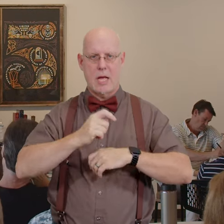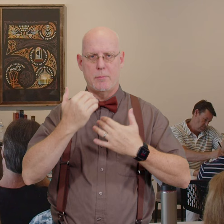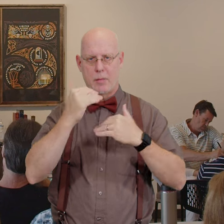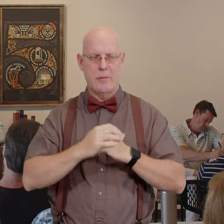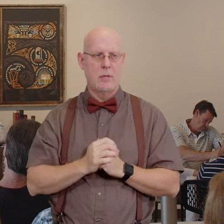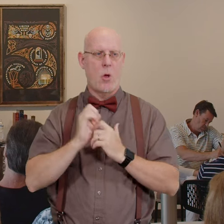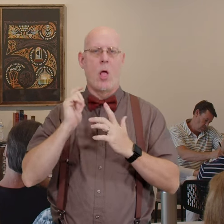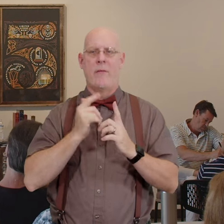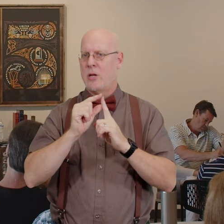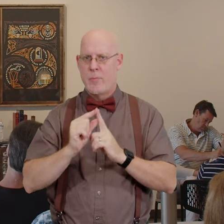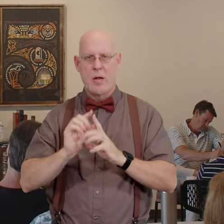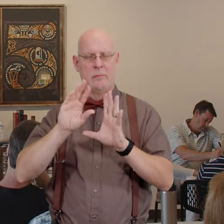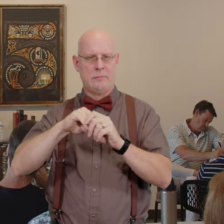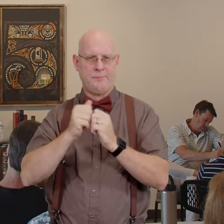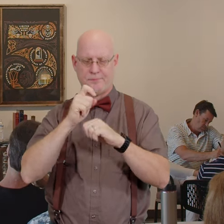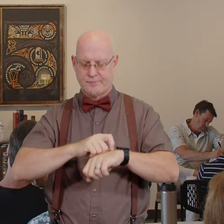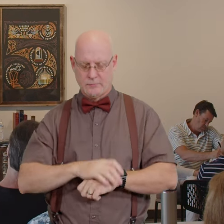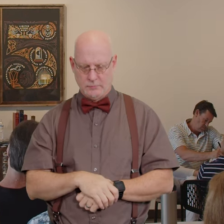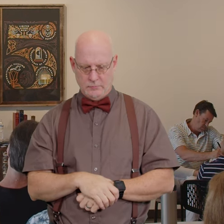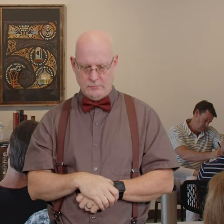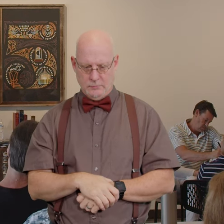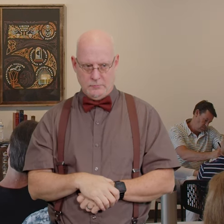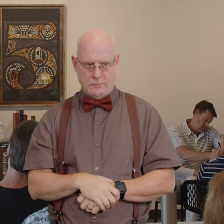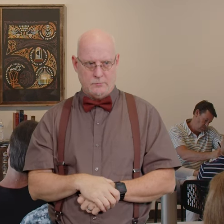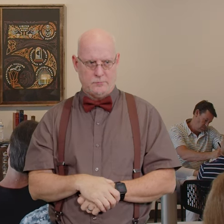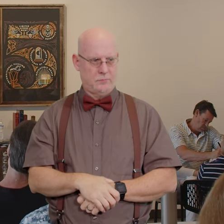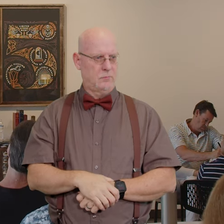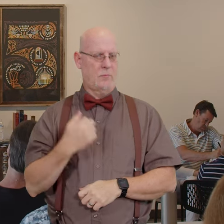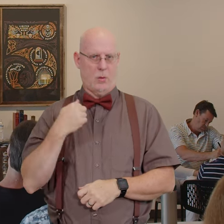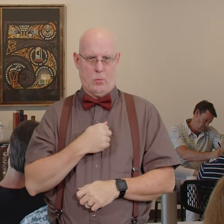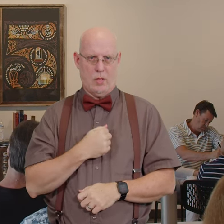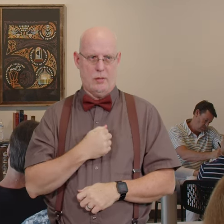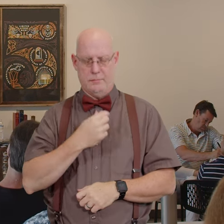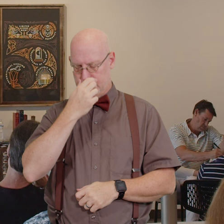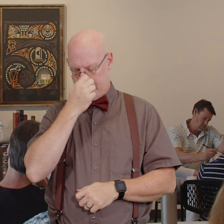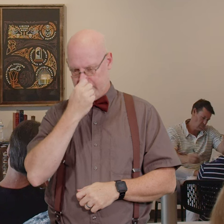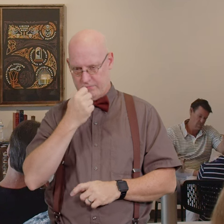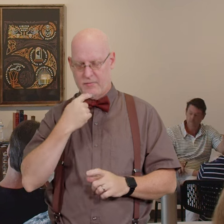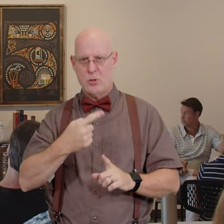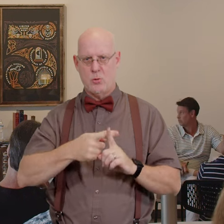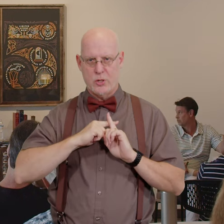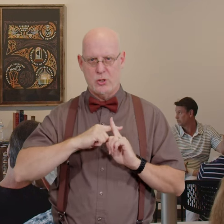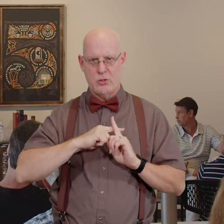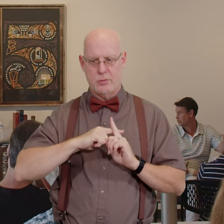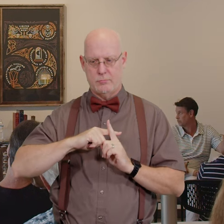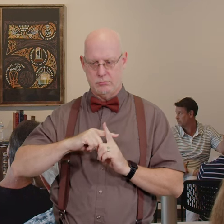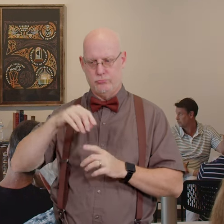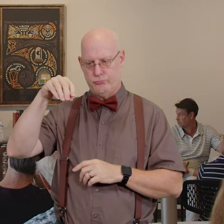after. All of our terminology is wrapped up in time. So here we are, or you are, or we'll just say the Christian